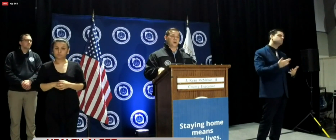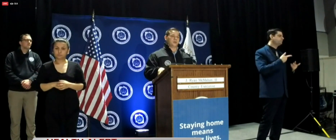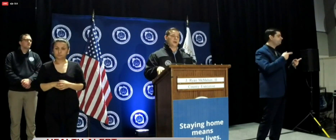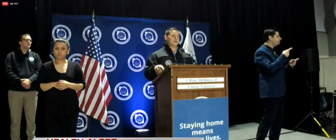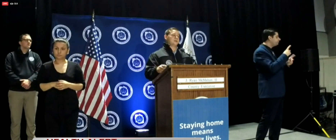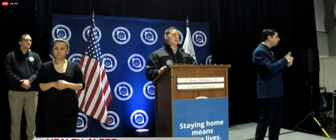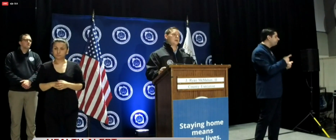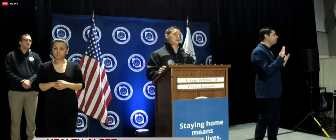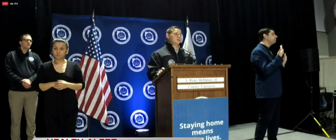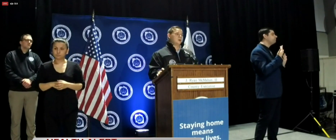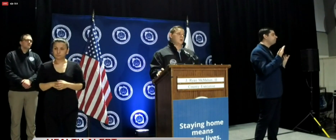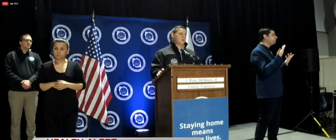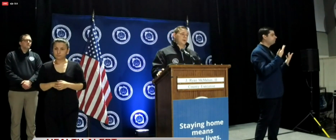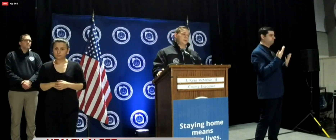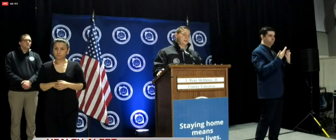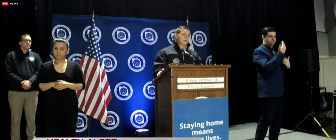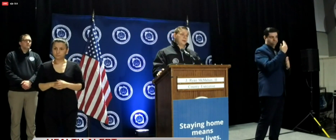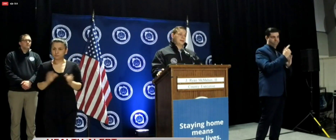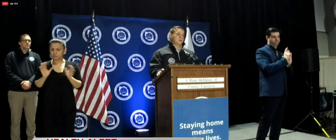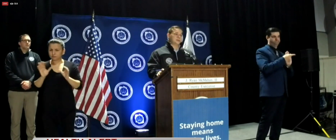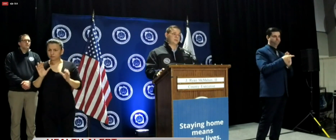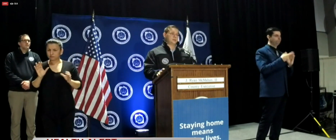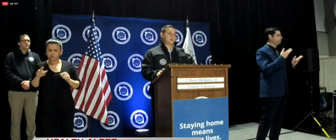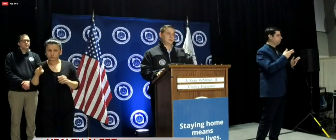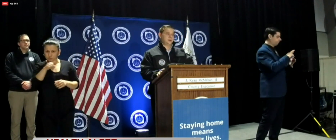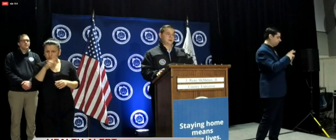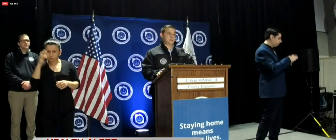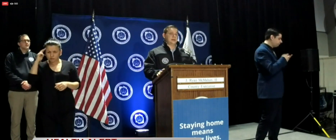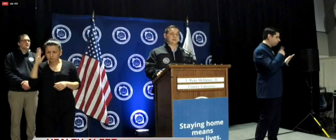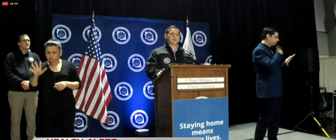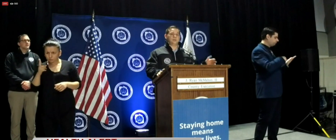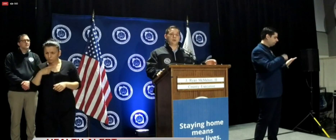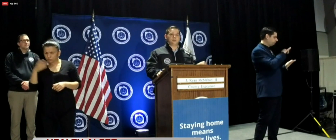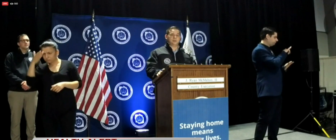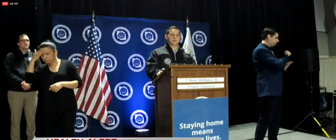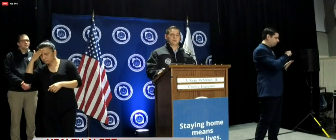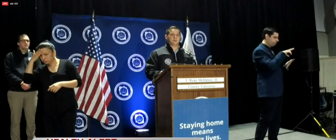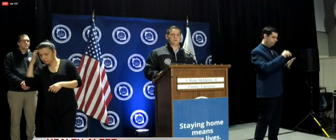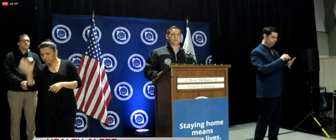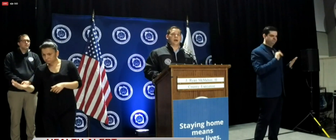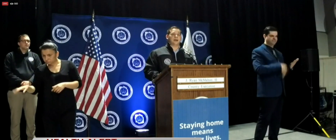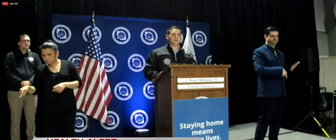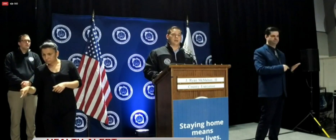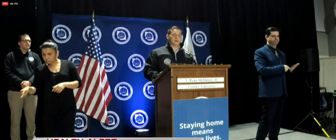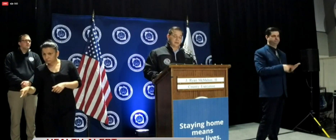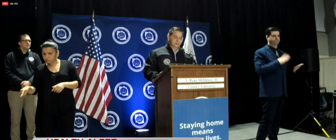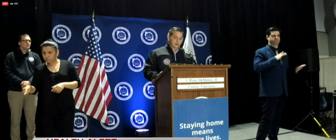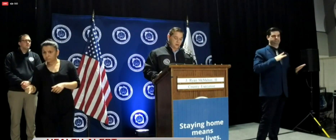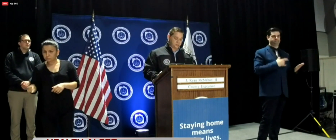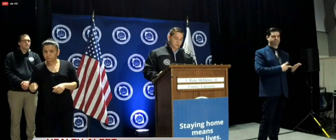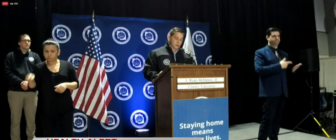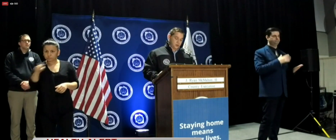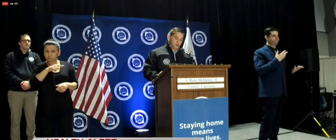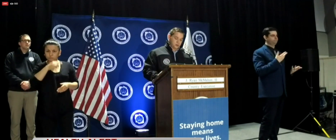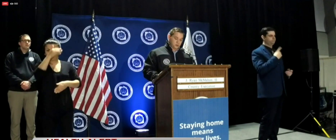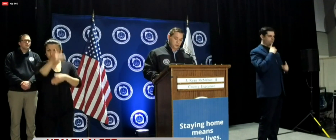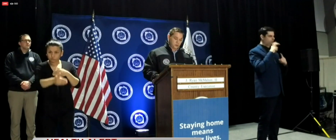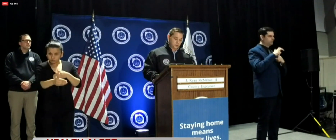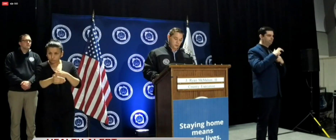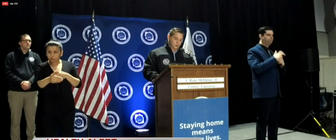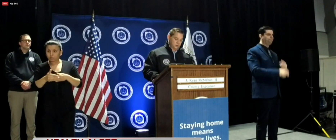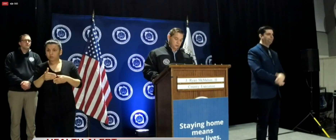PPE burn rates. So it's not just the testing, but it's the supply chain that helps.